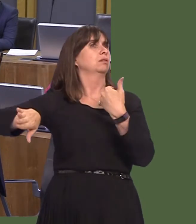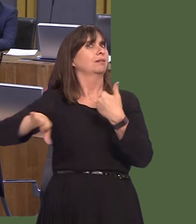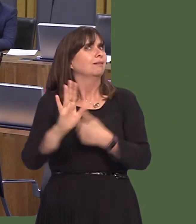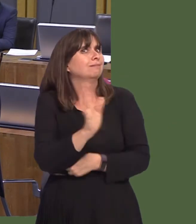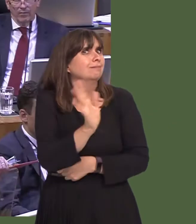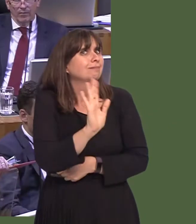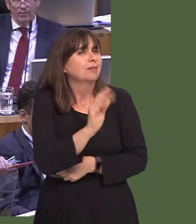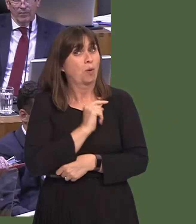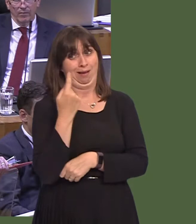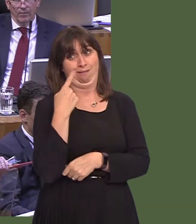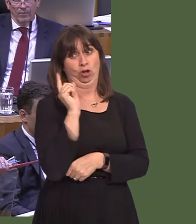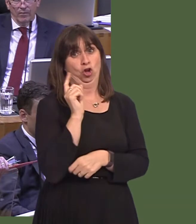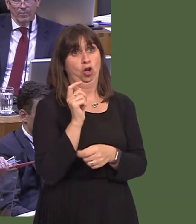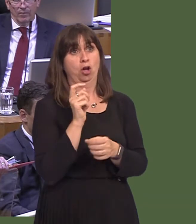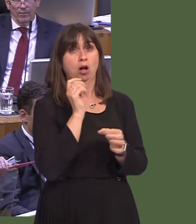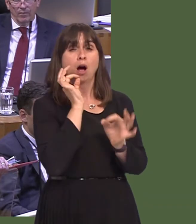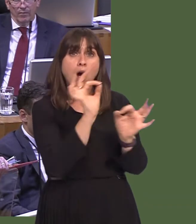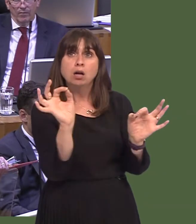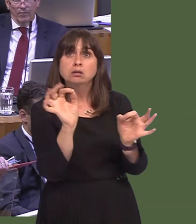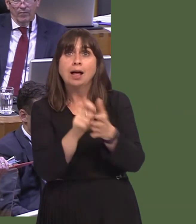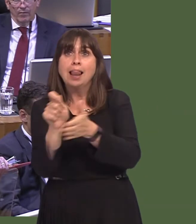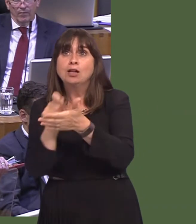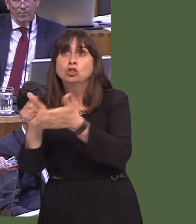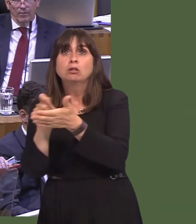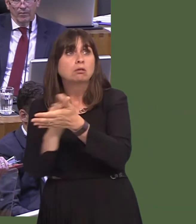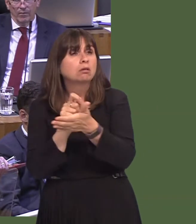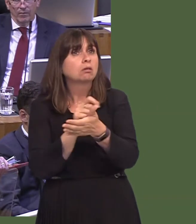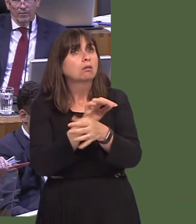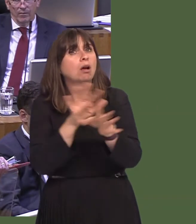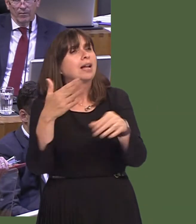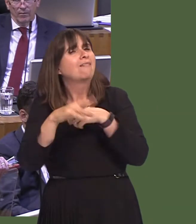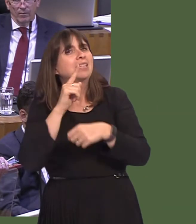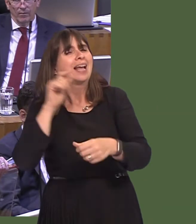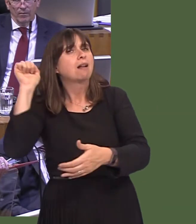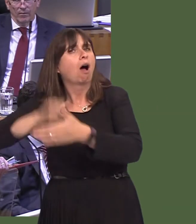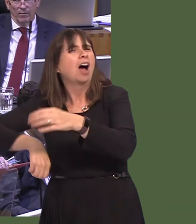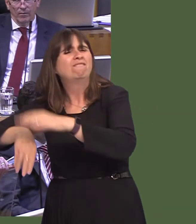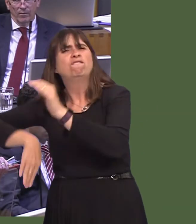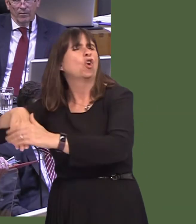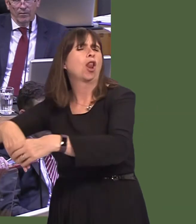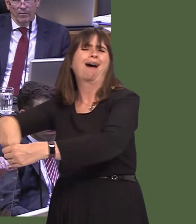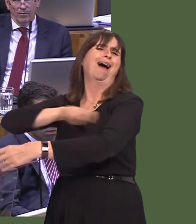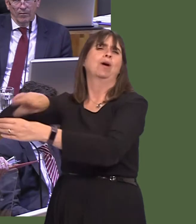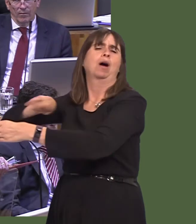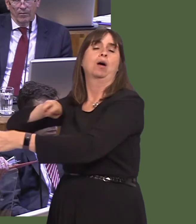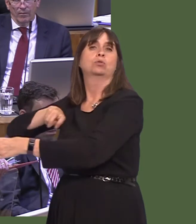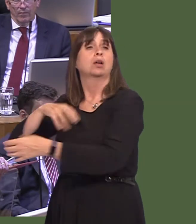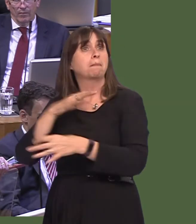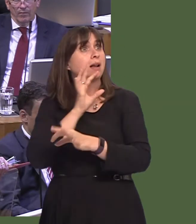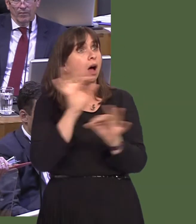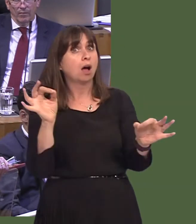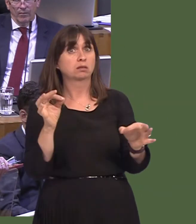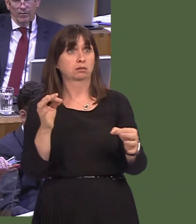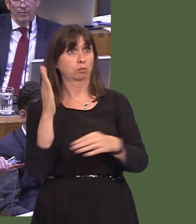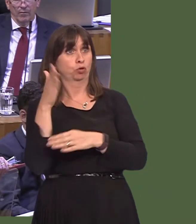all. People didn't vote for a hard Brexit. They were offered the opportunity by Theresa May to vote for a hard Brexit, and they said no.